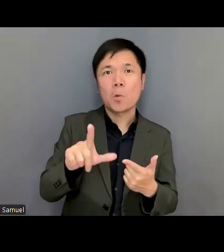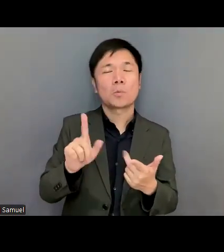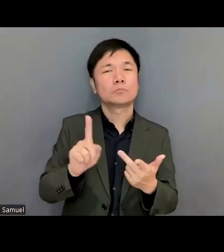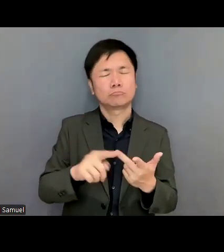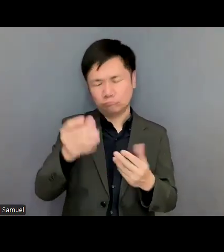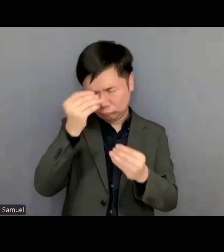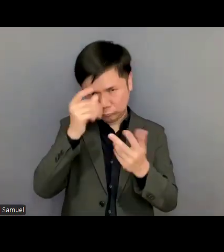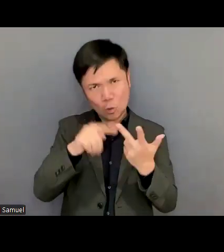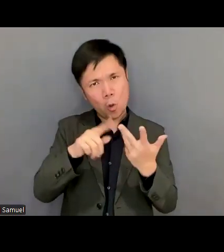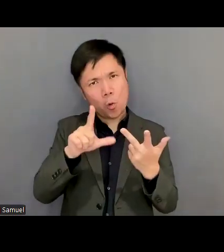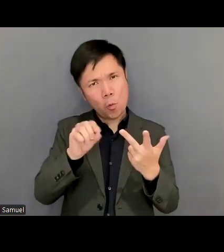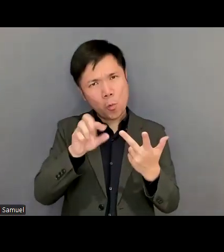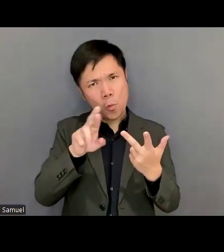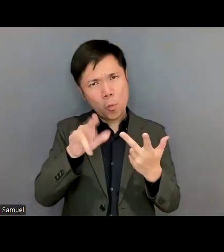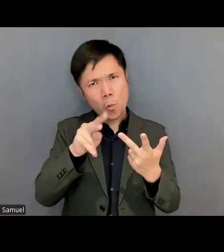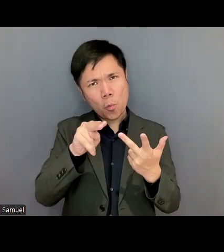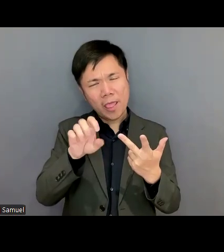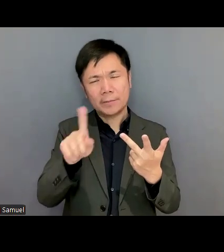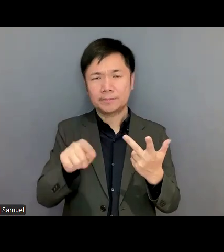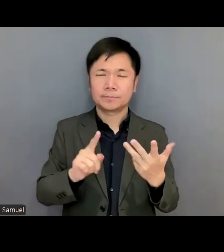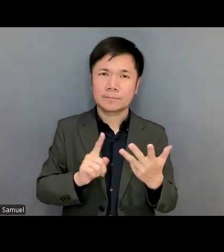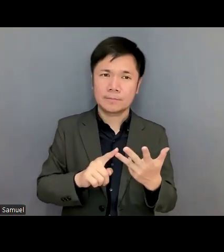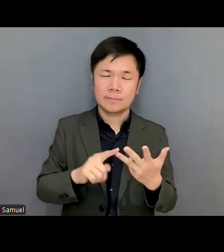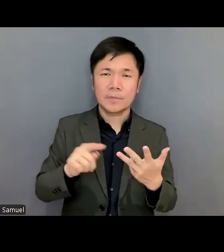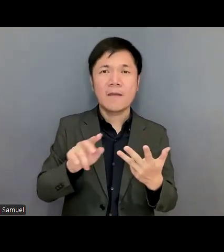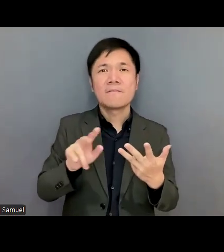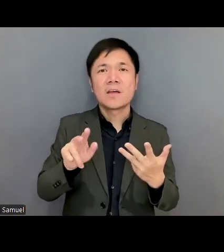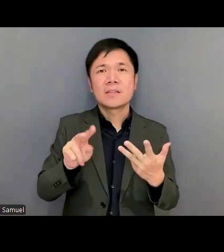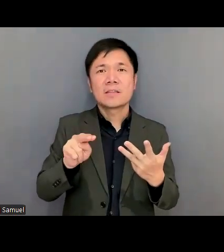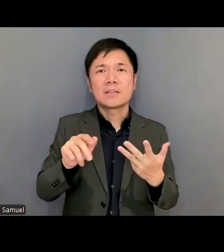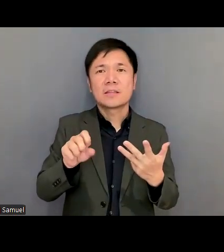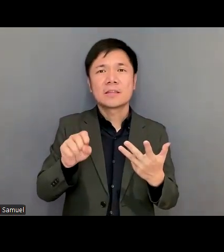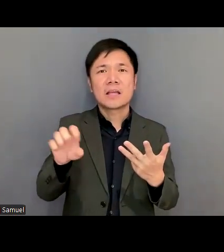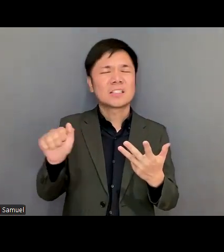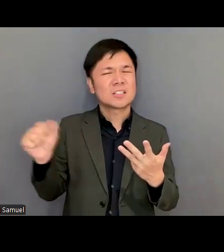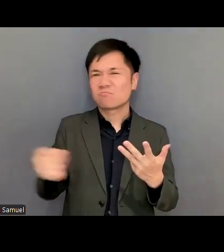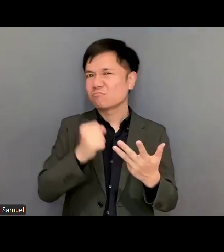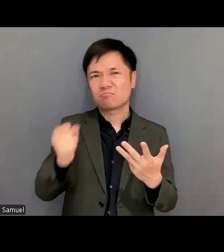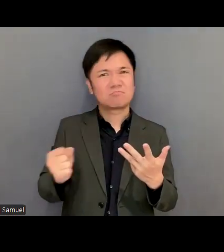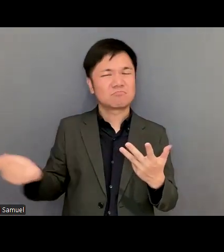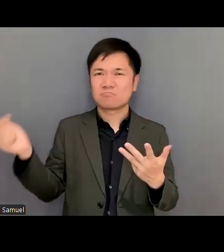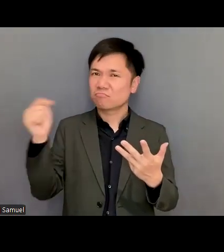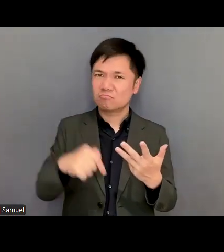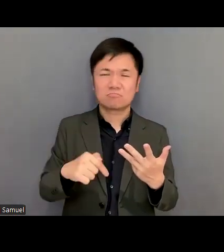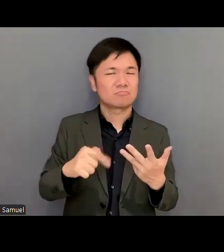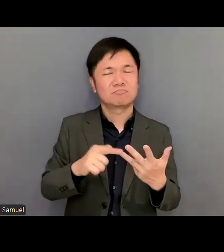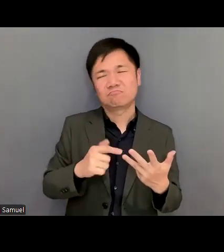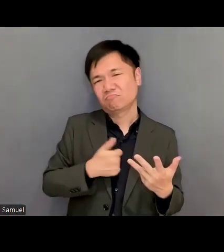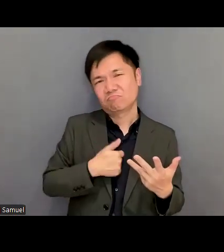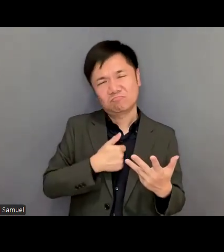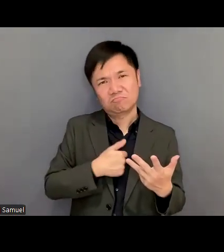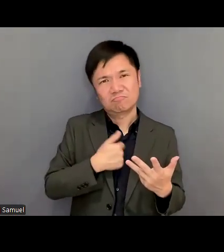Lauren. And unfortunately, Manasseh had connectivity issues, that's why he couldn't participate in this